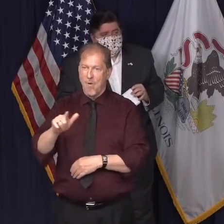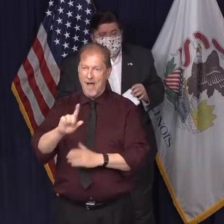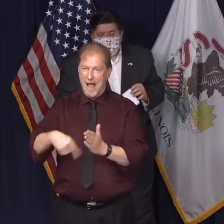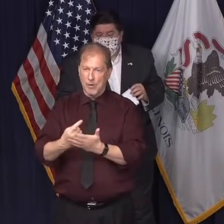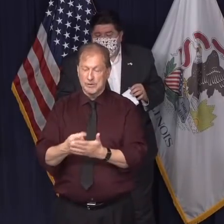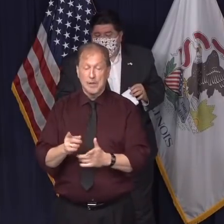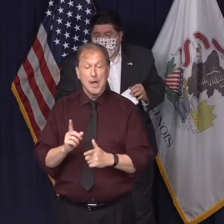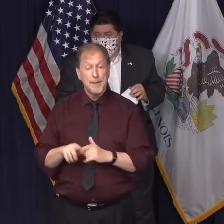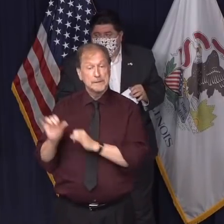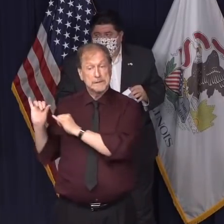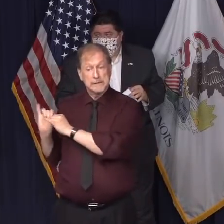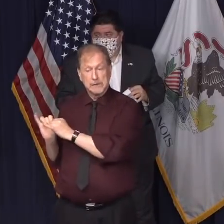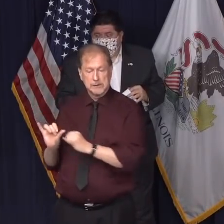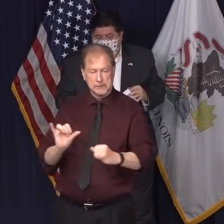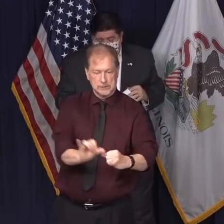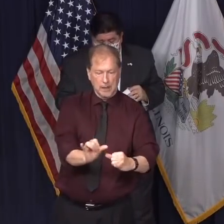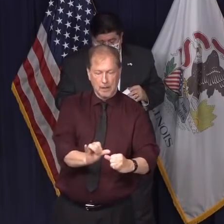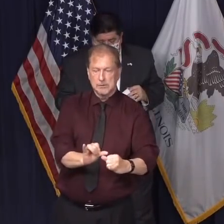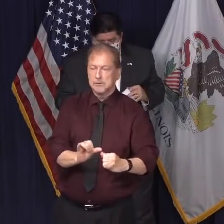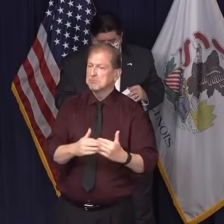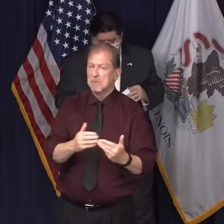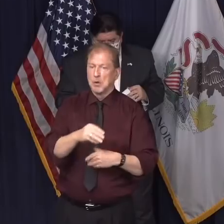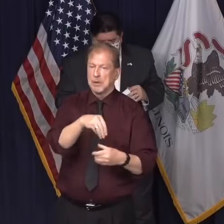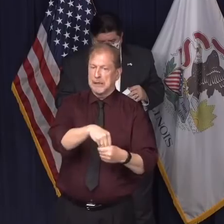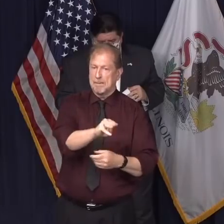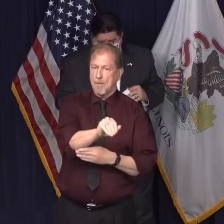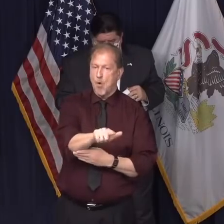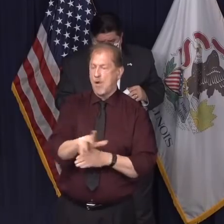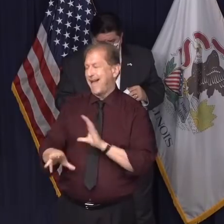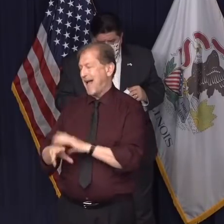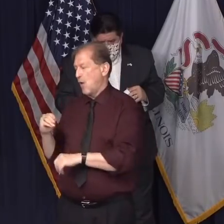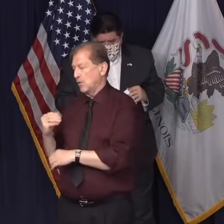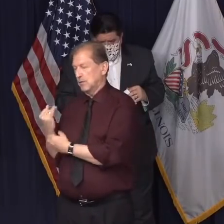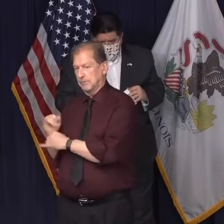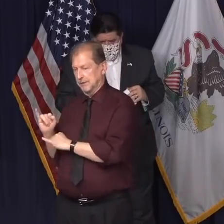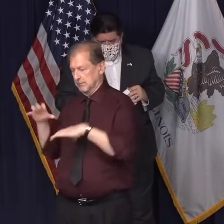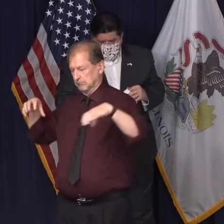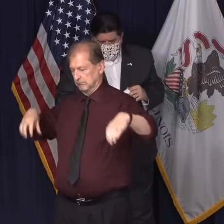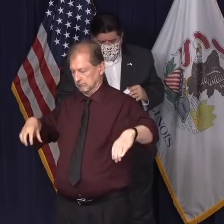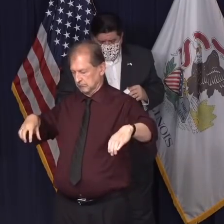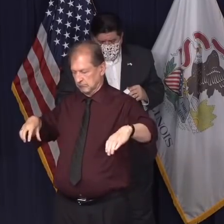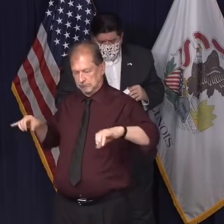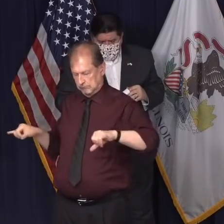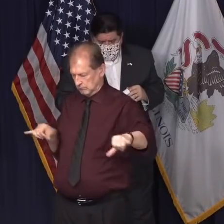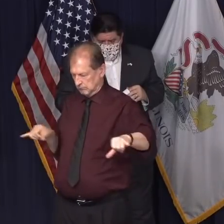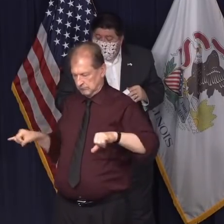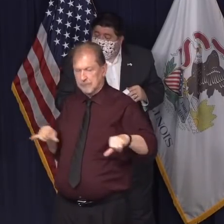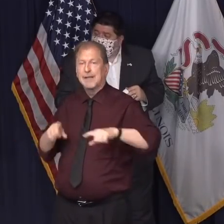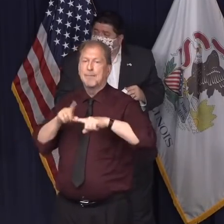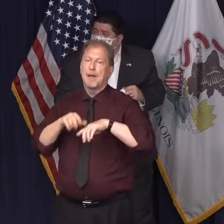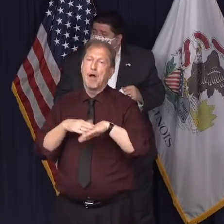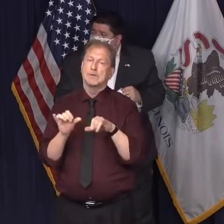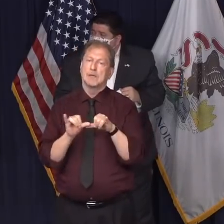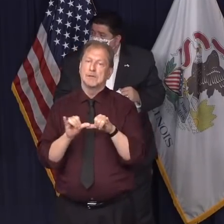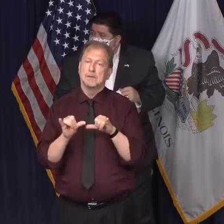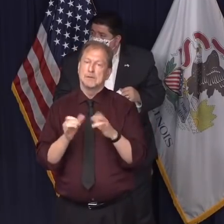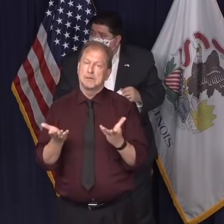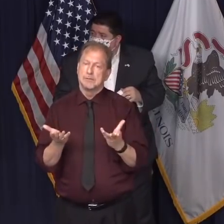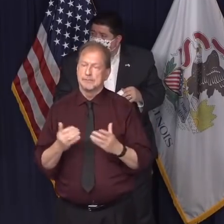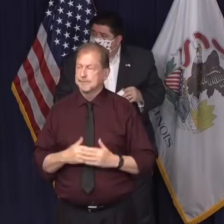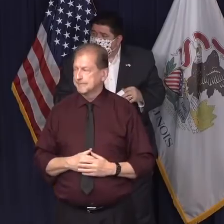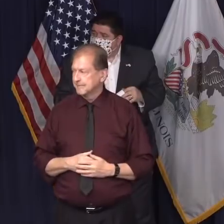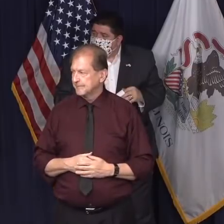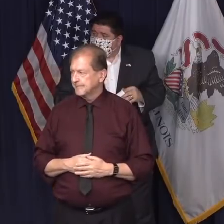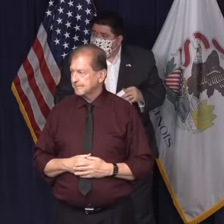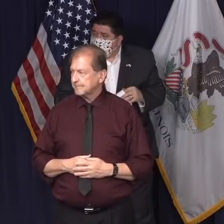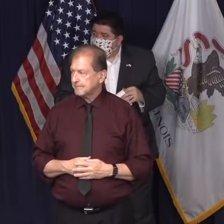individual facilities and businesses follow the same rules that are prescribed on DCEO website and our website. This